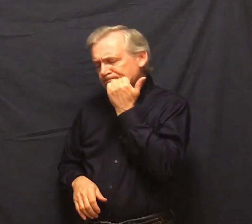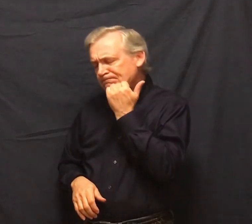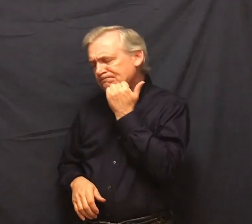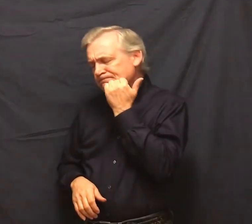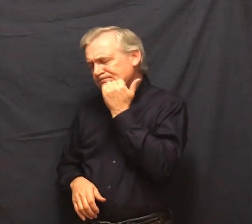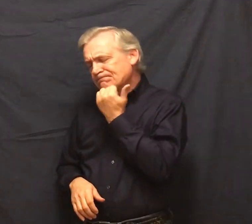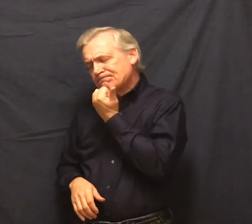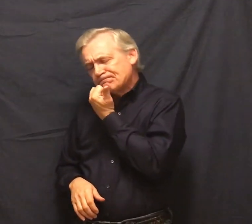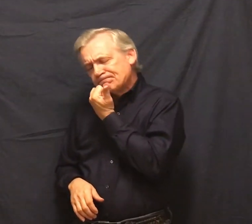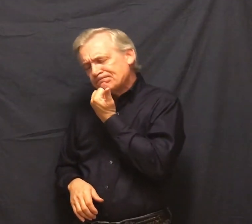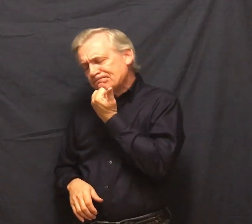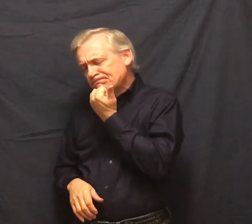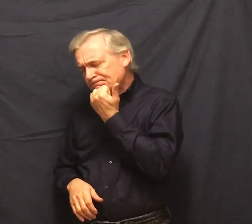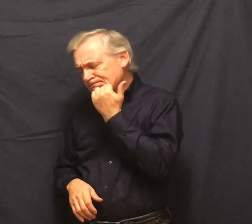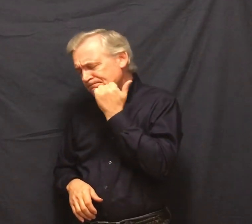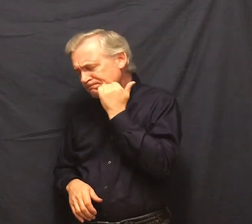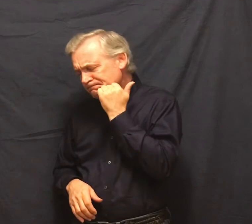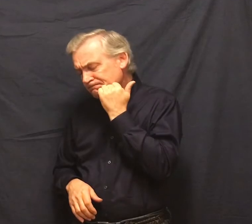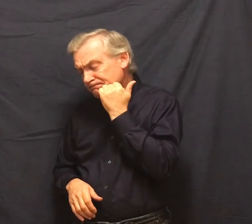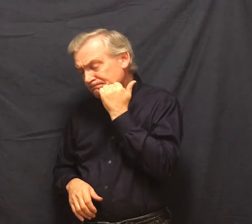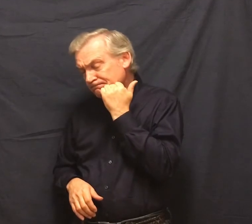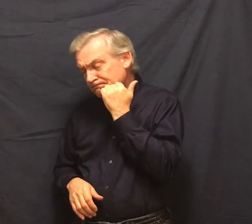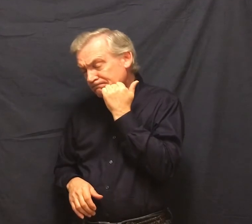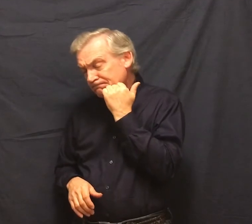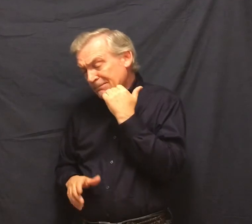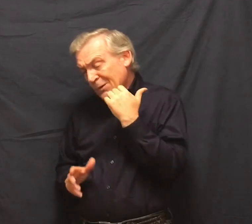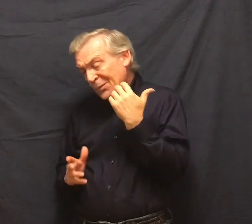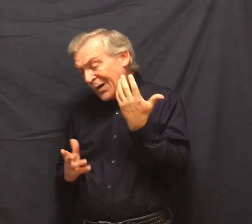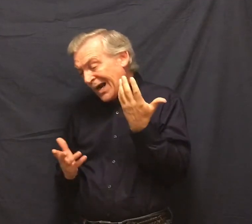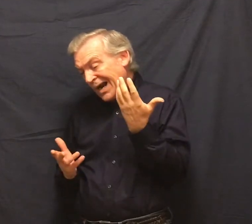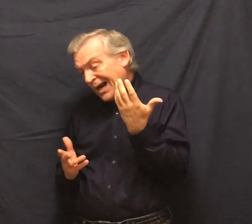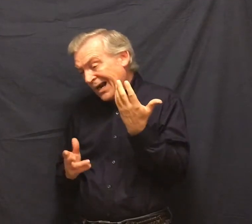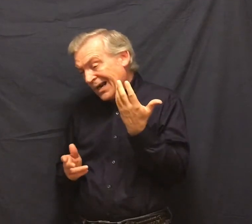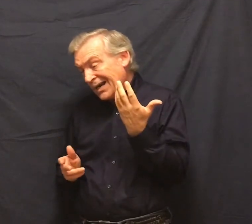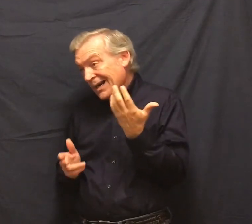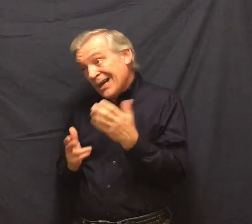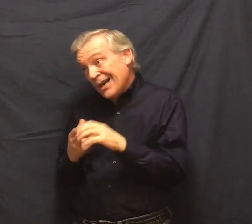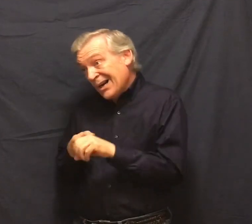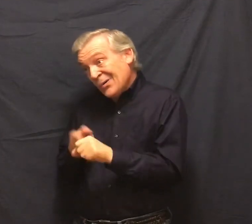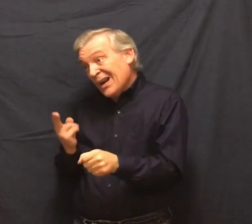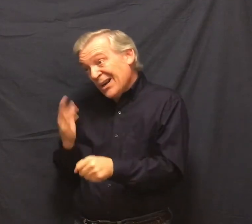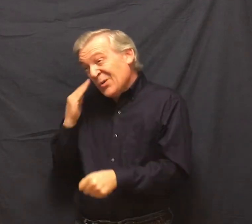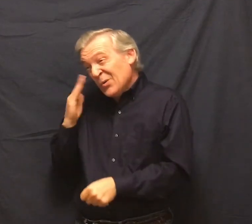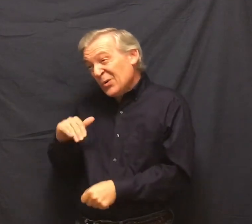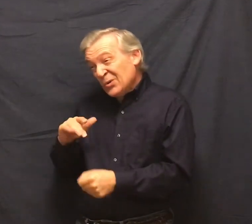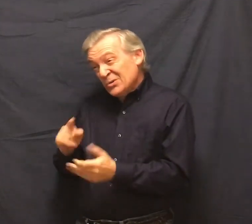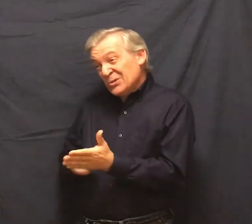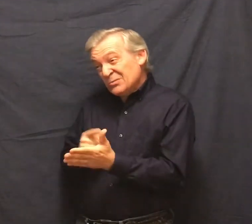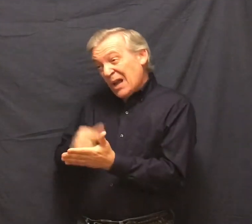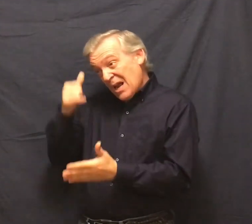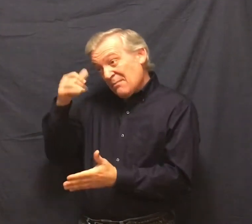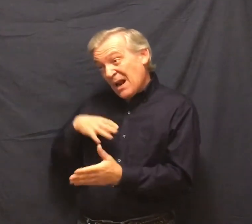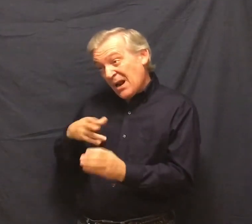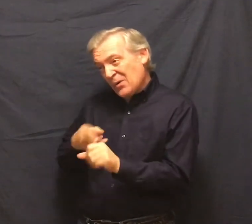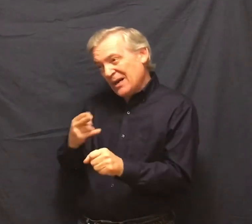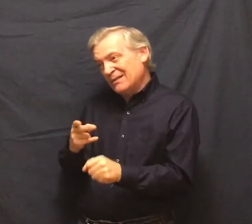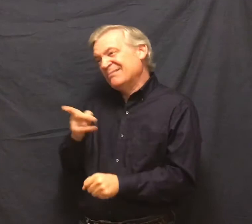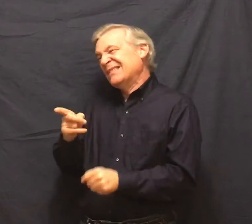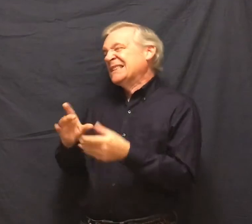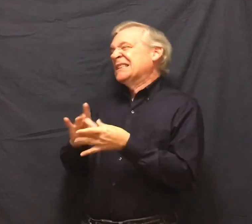"Why, he just quit. The way a guy will. Says it was the food. Just wanted to